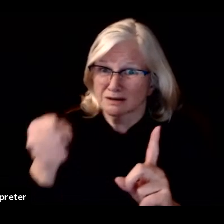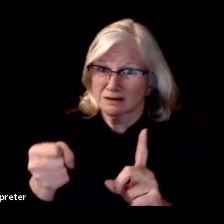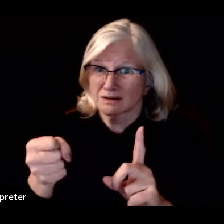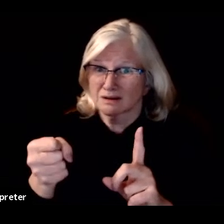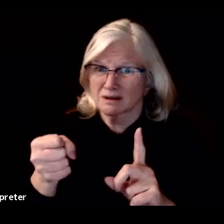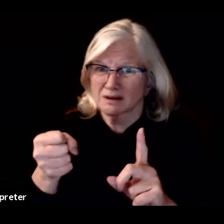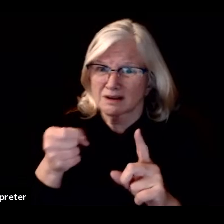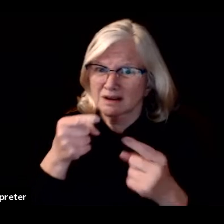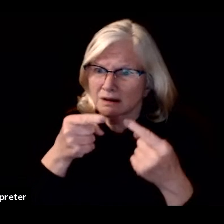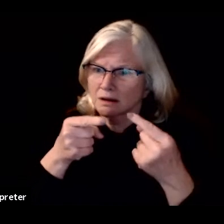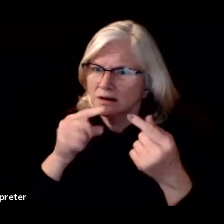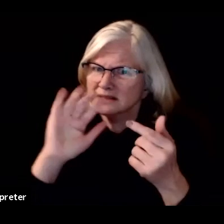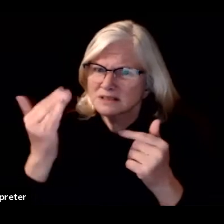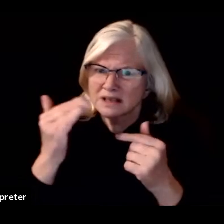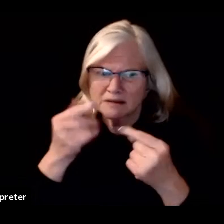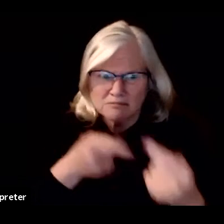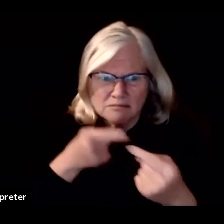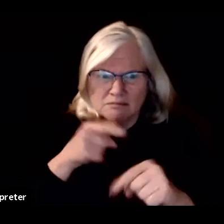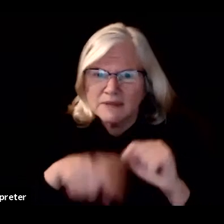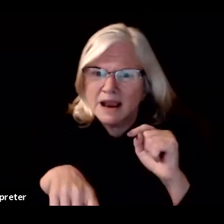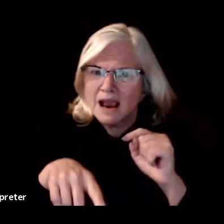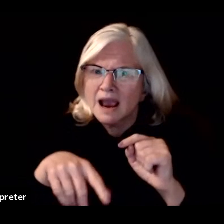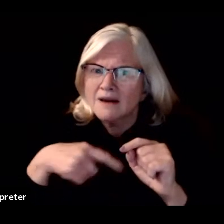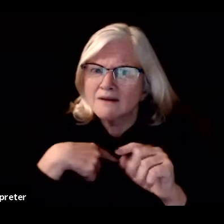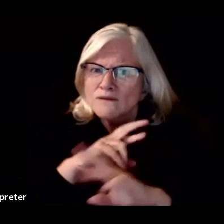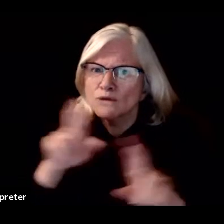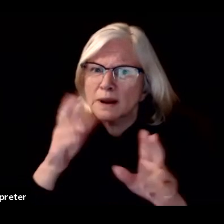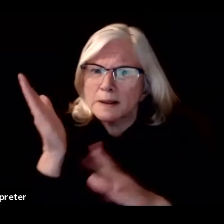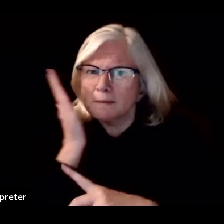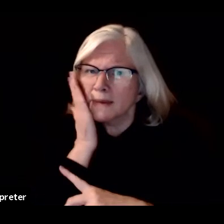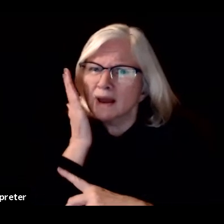terms of where we are? Does that raise any red flags for you?